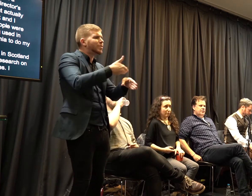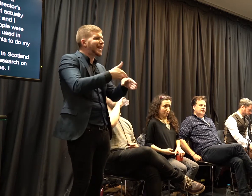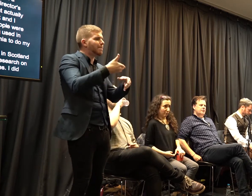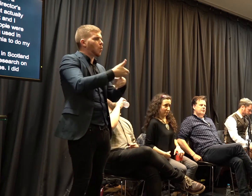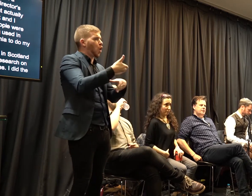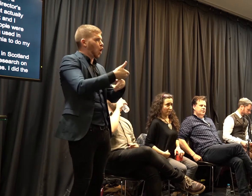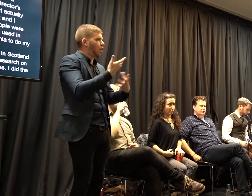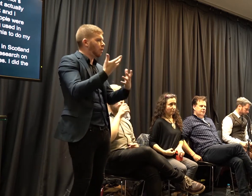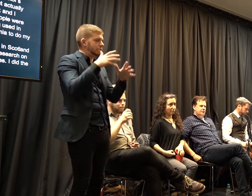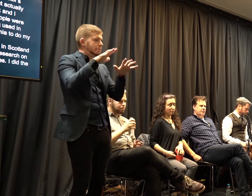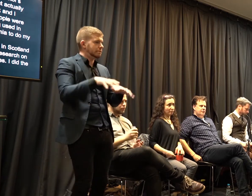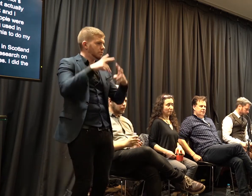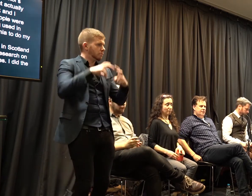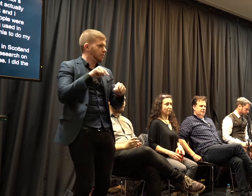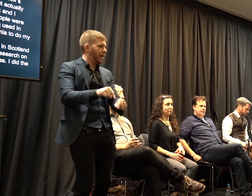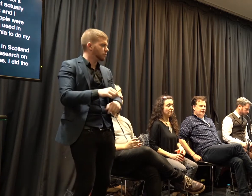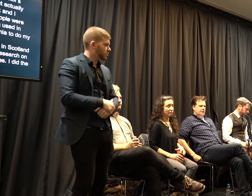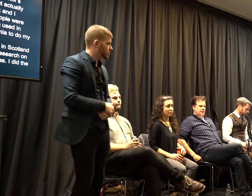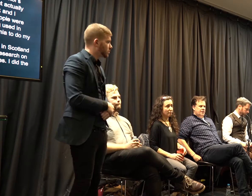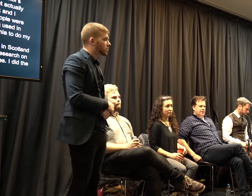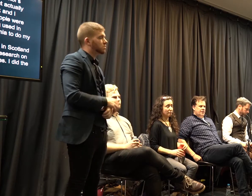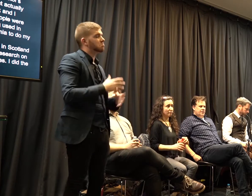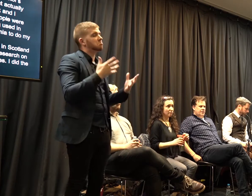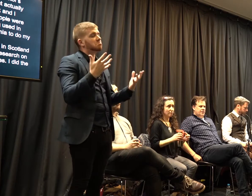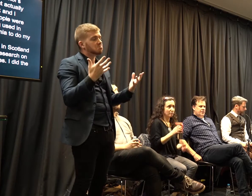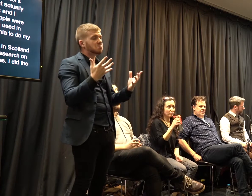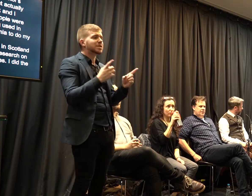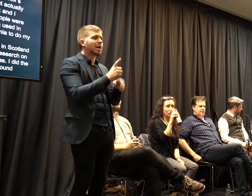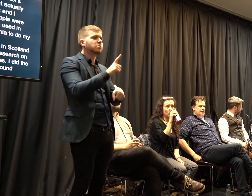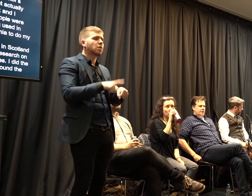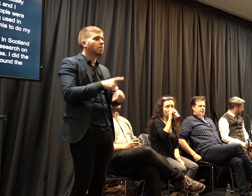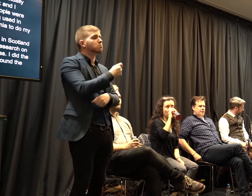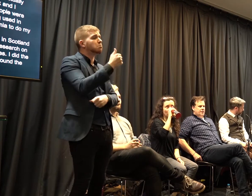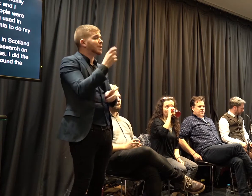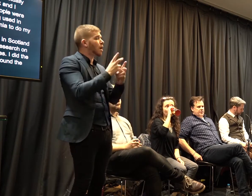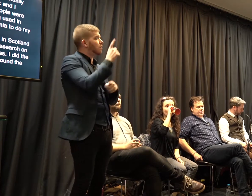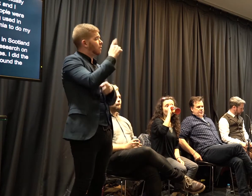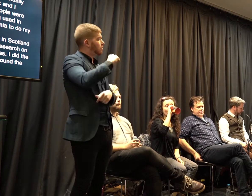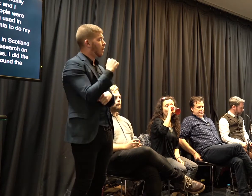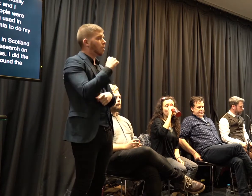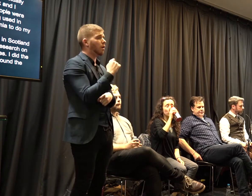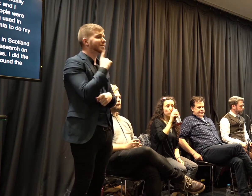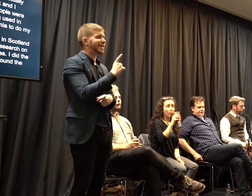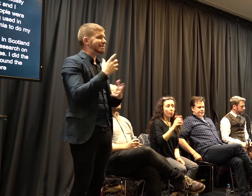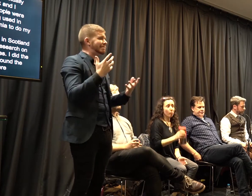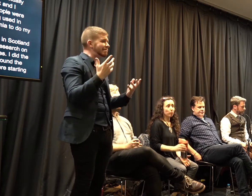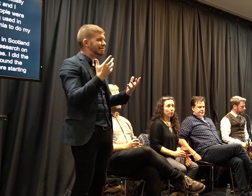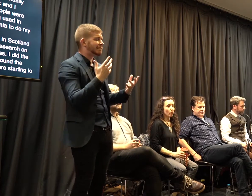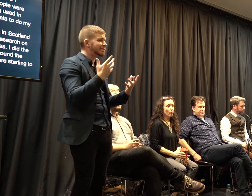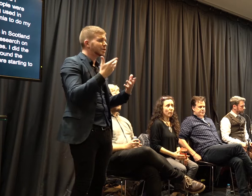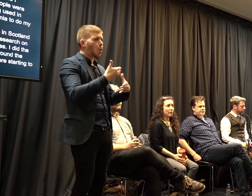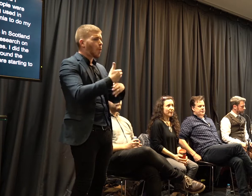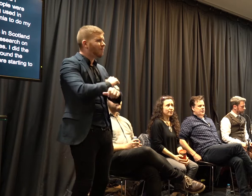work. And around the same time, some interpreters in Scotland were starting to say, I'm not sure this works very well.